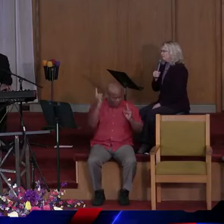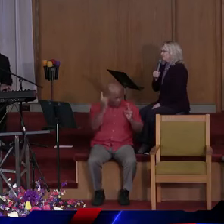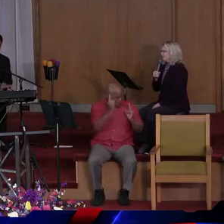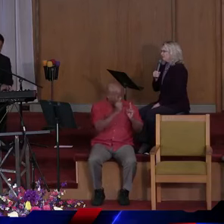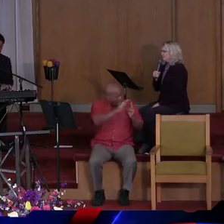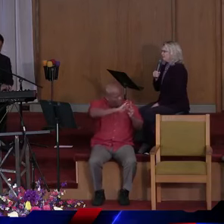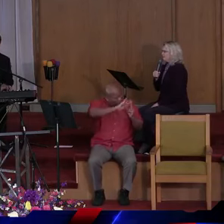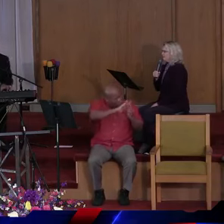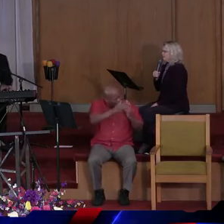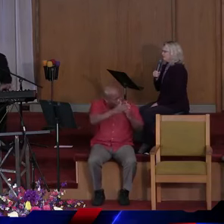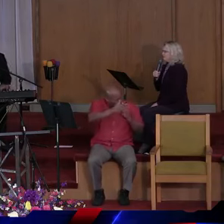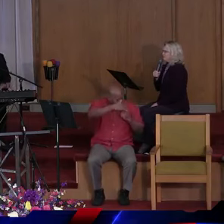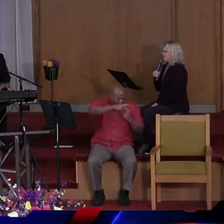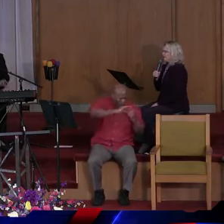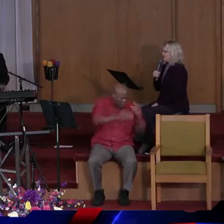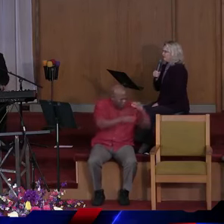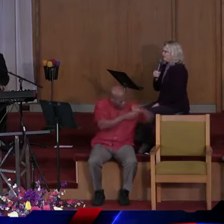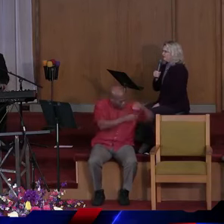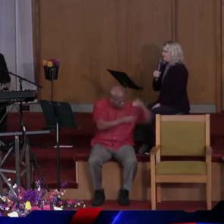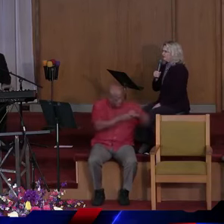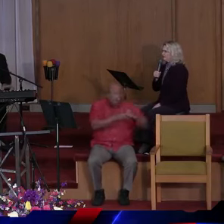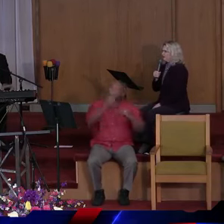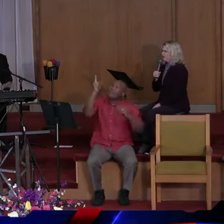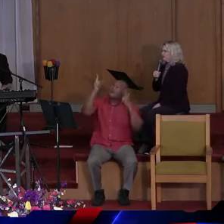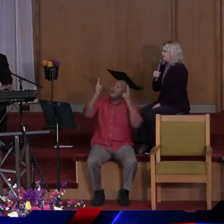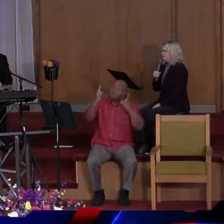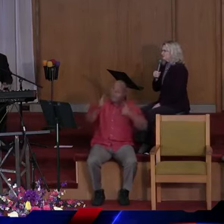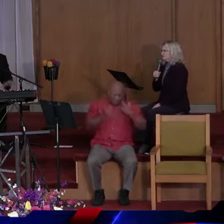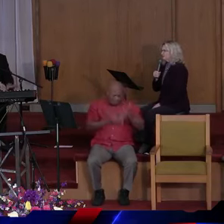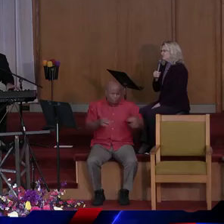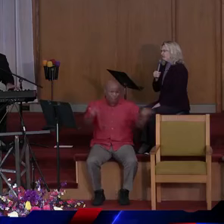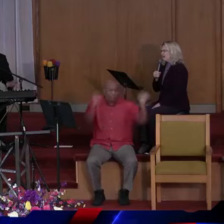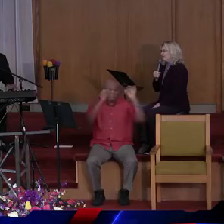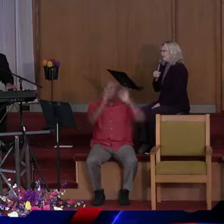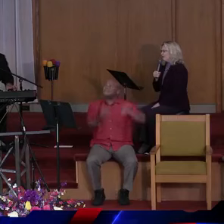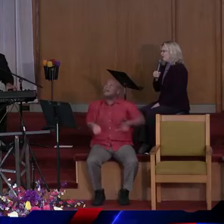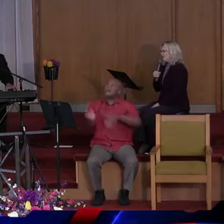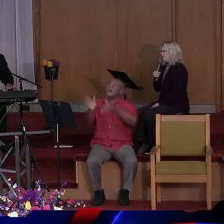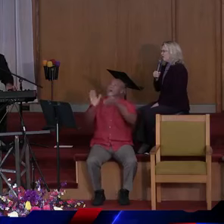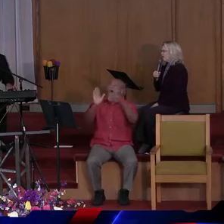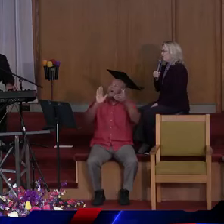cleaned me up inside. You thought I was to die for.